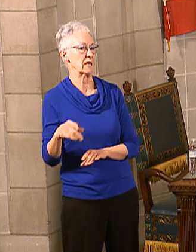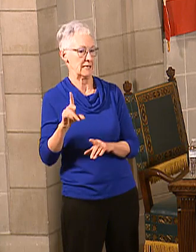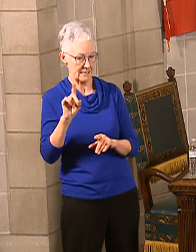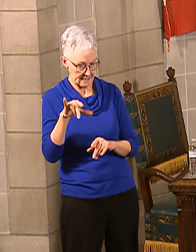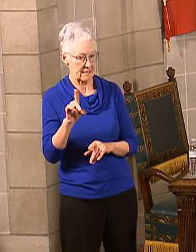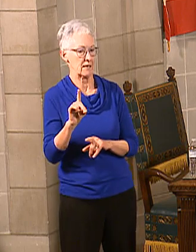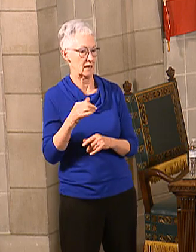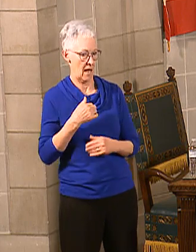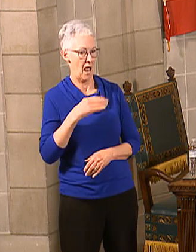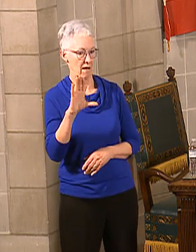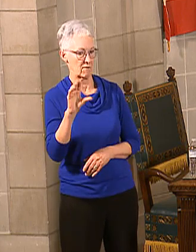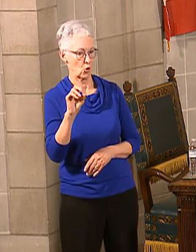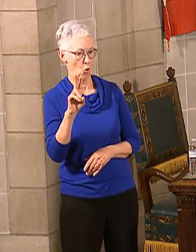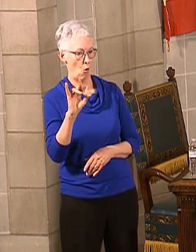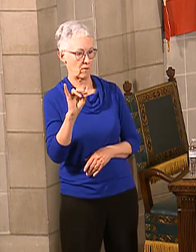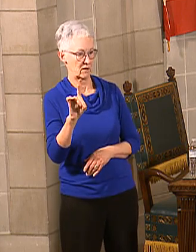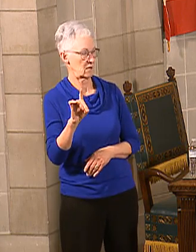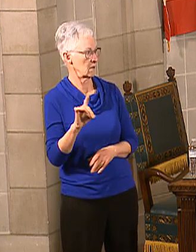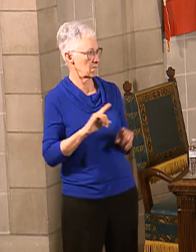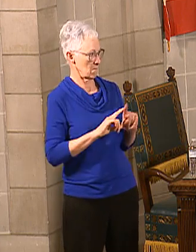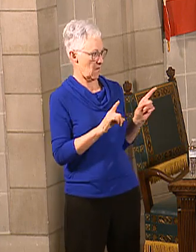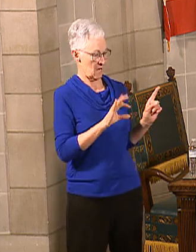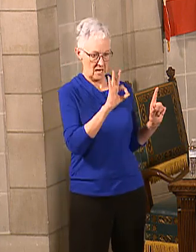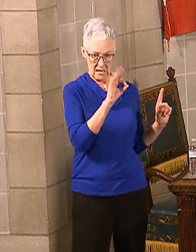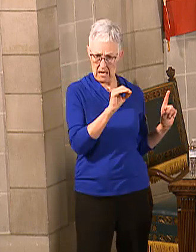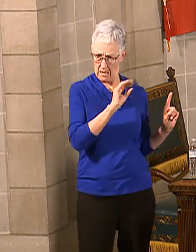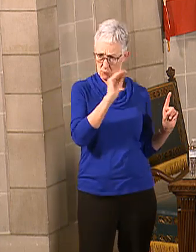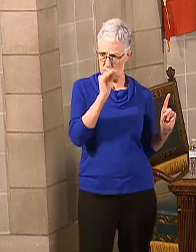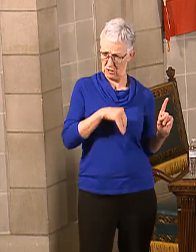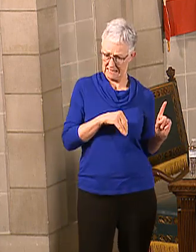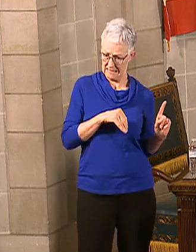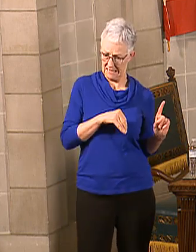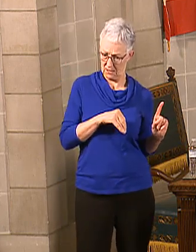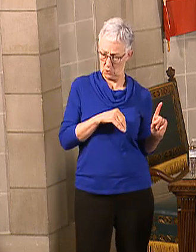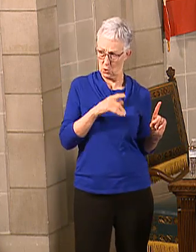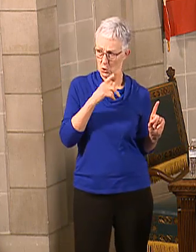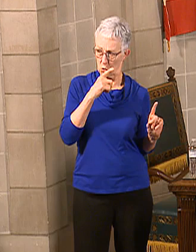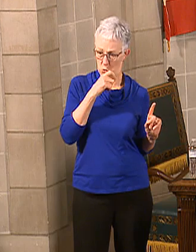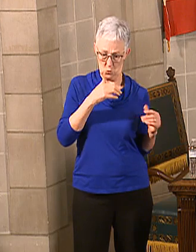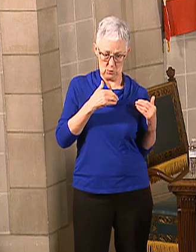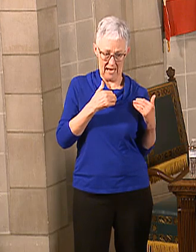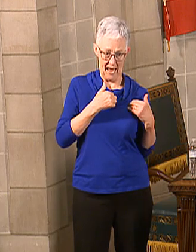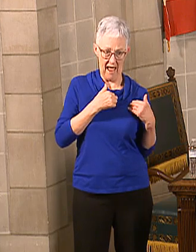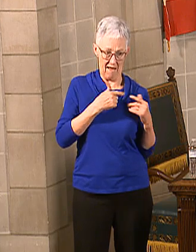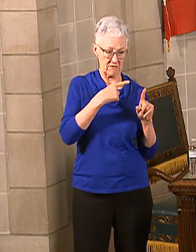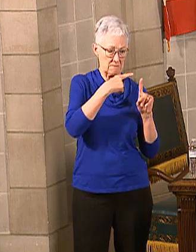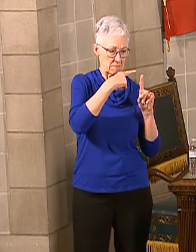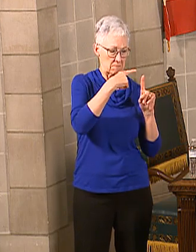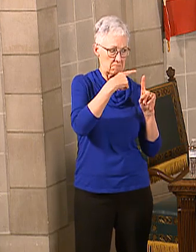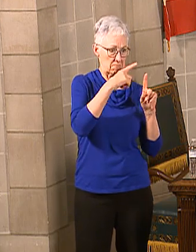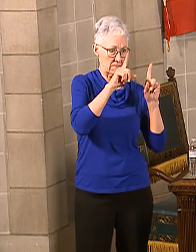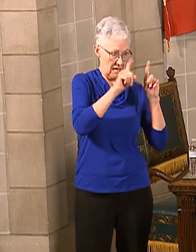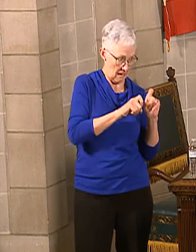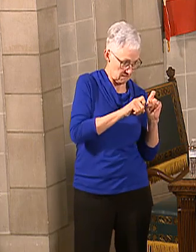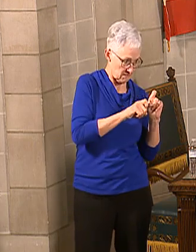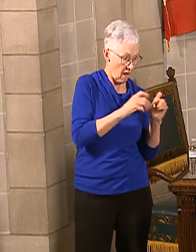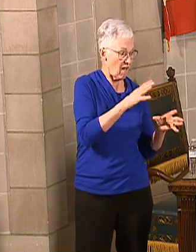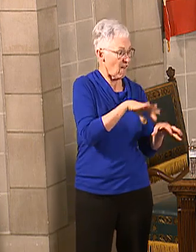over 90% of patients right now that have tested positive for COVID are self-isolating at home and not in a hospital